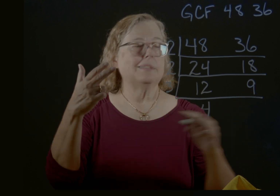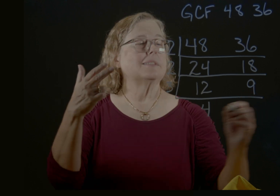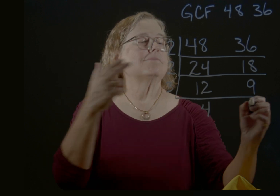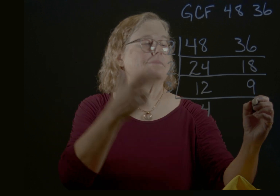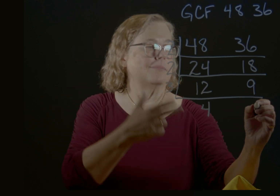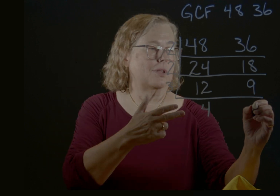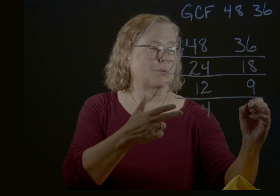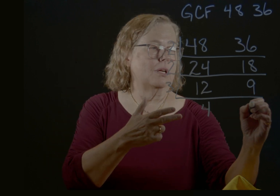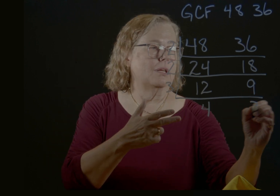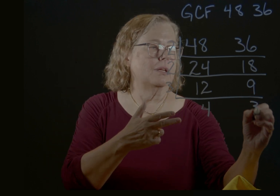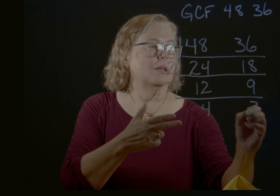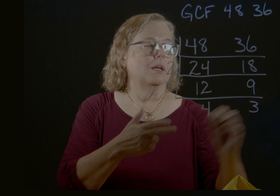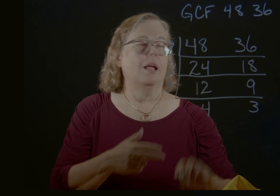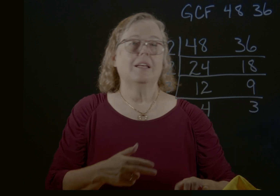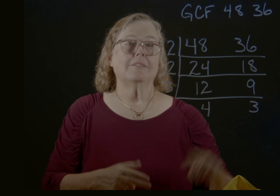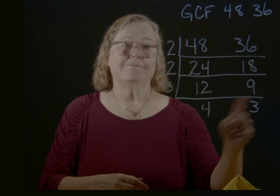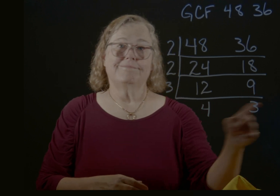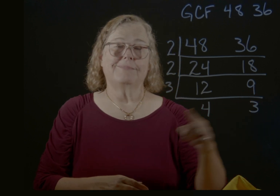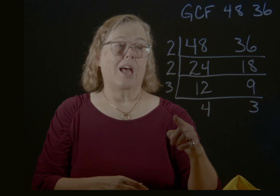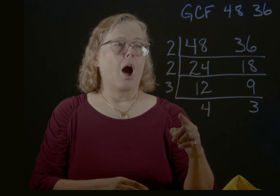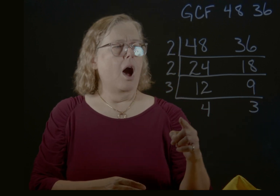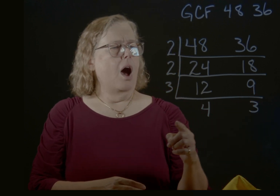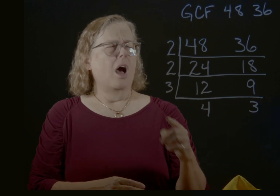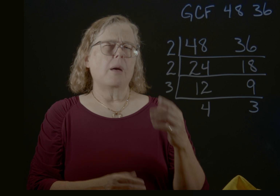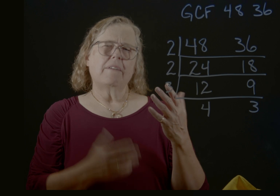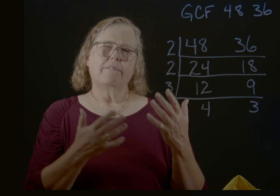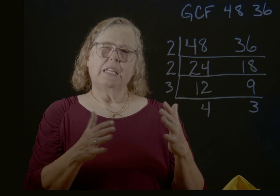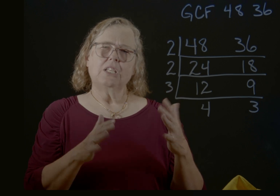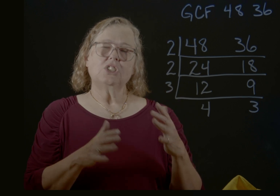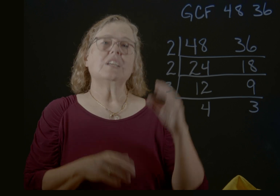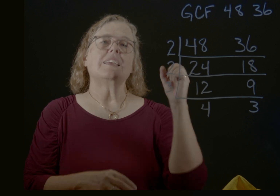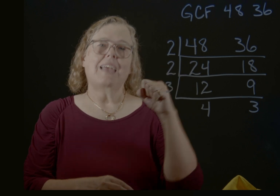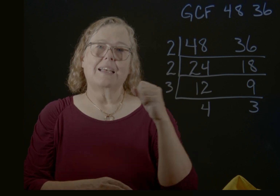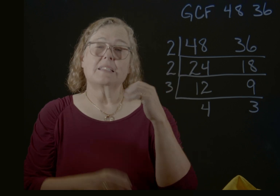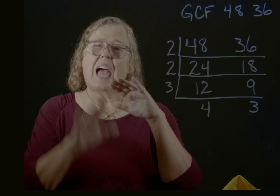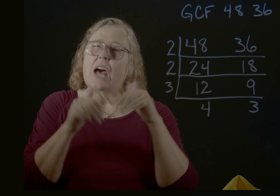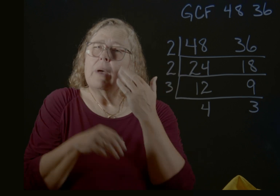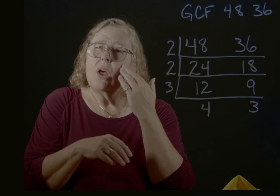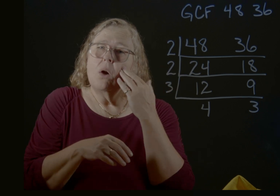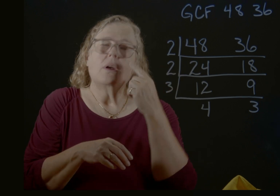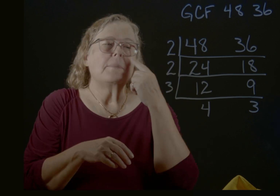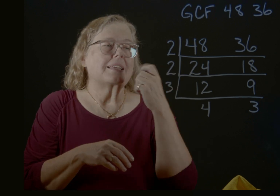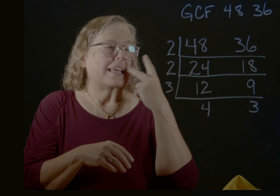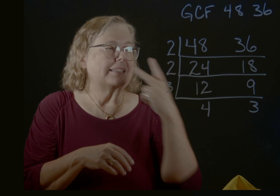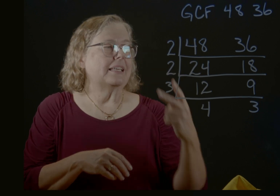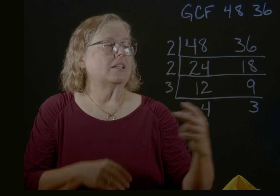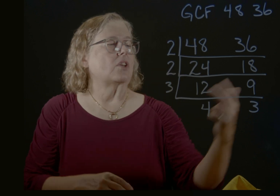3. Okay. Oh, I'm done. And how do I know that I'm done? Because I can see I have